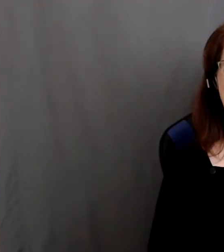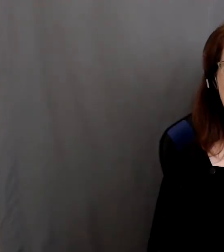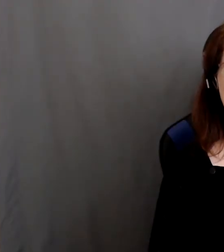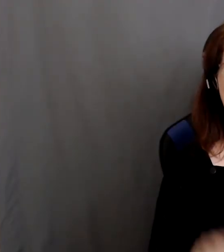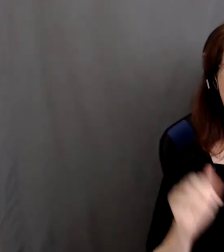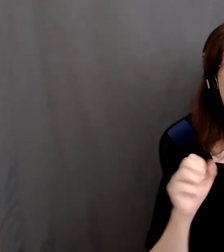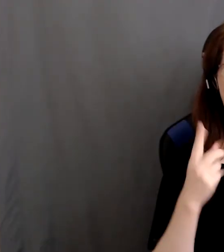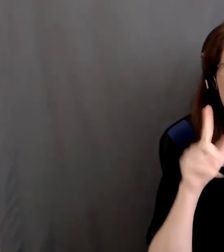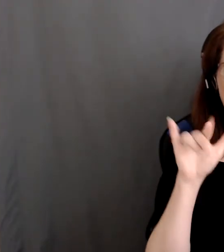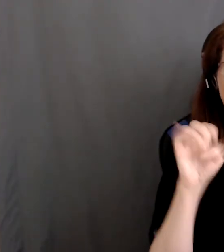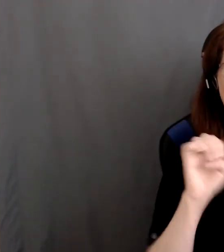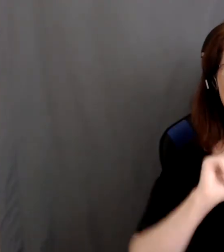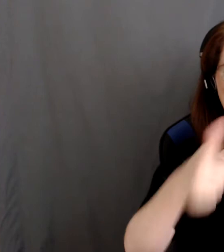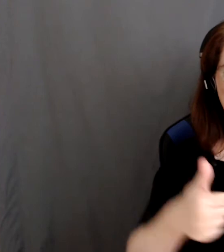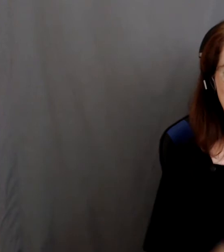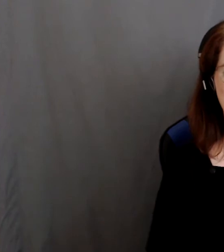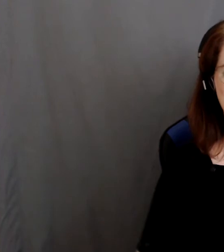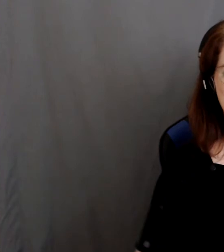Ashley, do you want to go next?